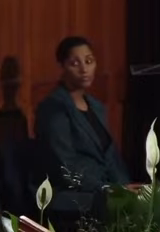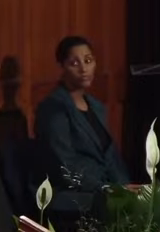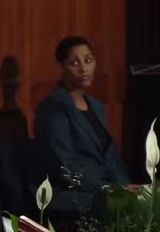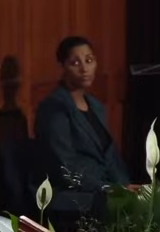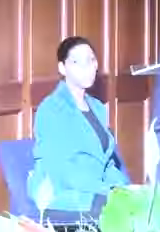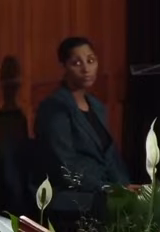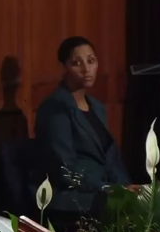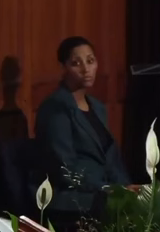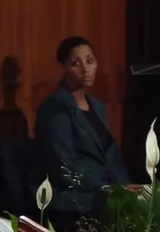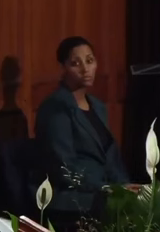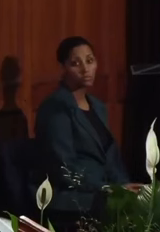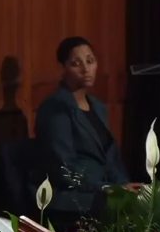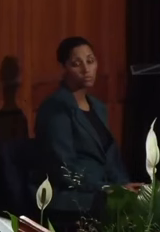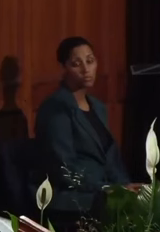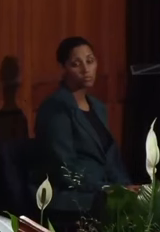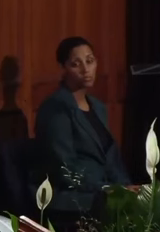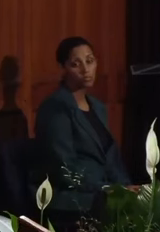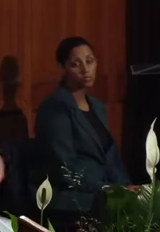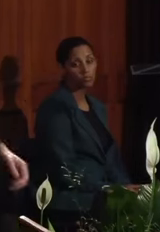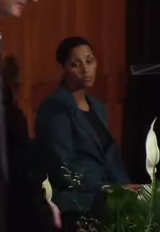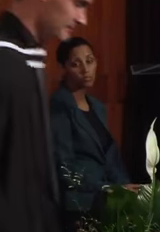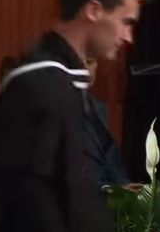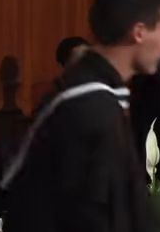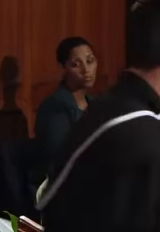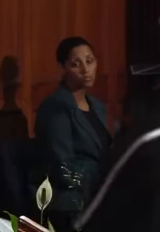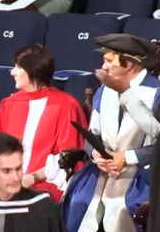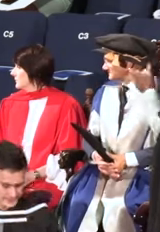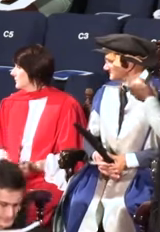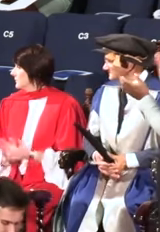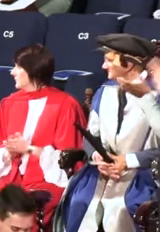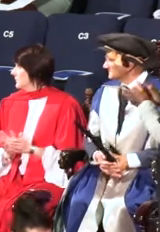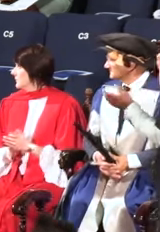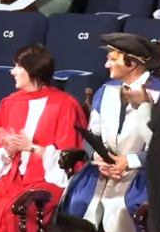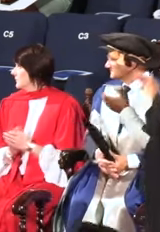For Bachelor of Architectural Studies, Honors, Ashley Joyce Reimers.